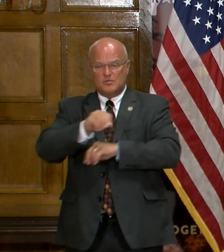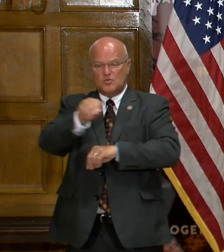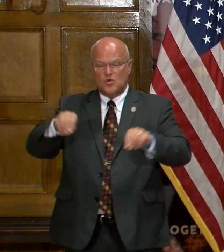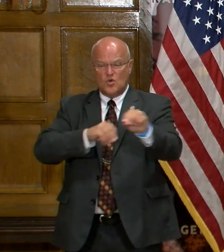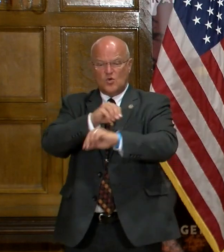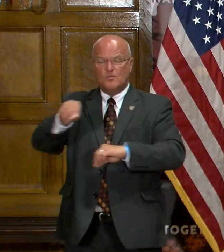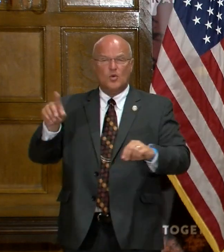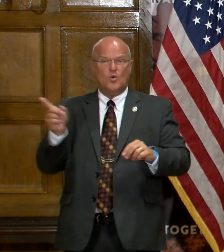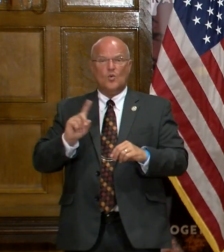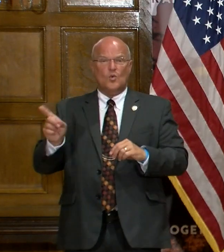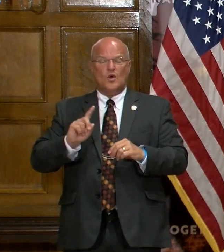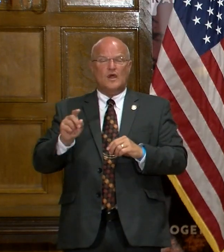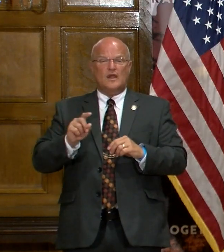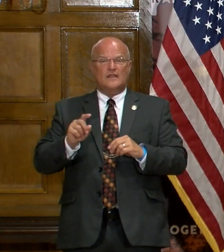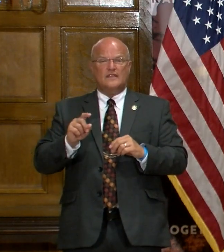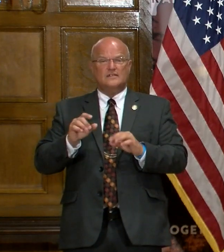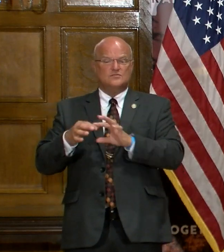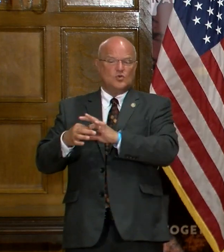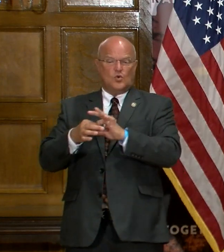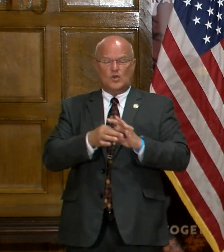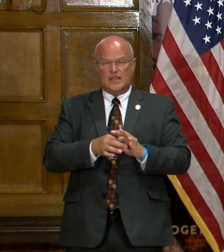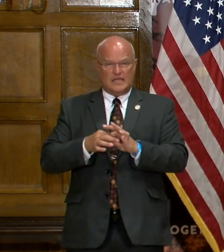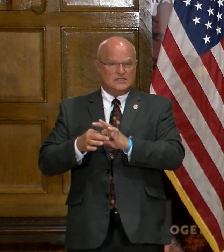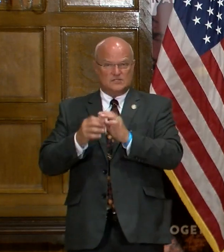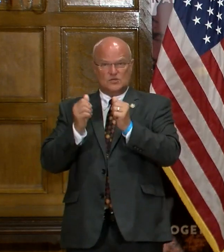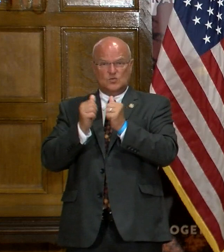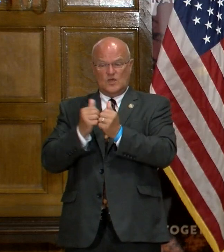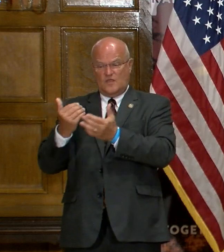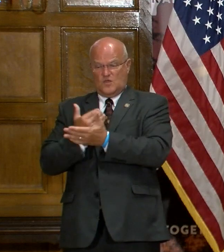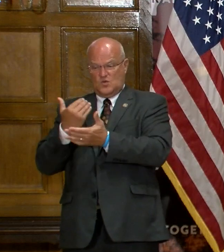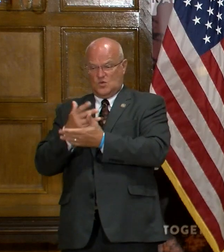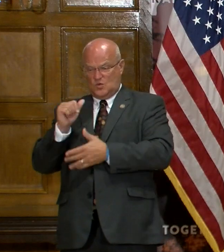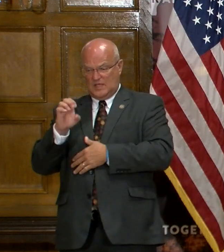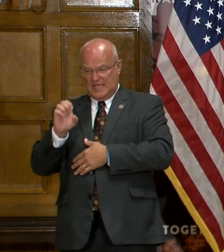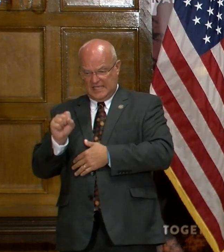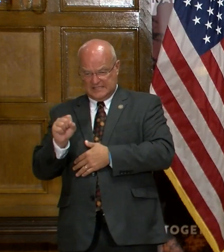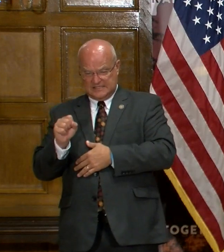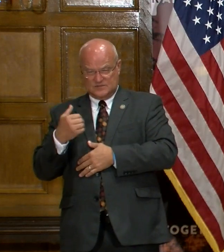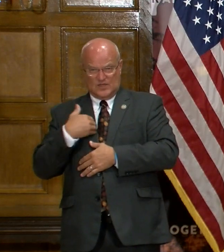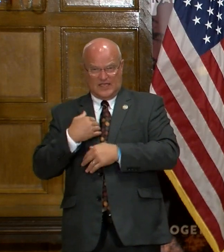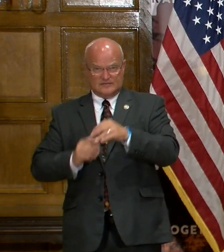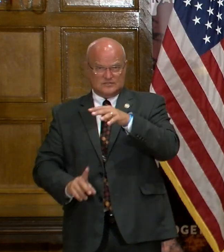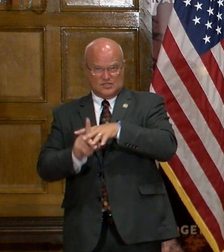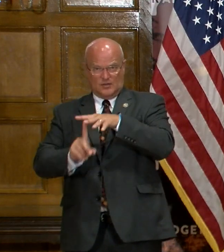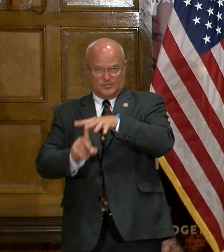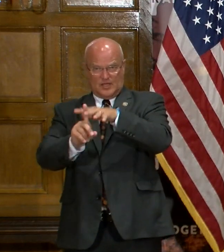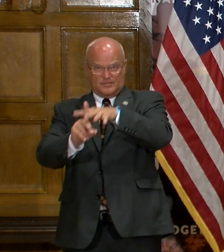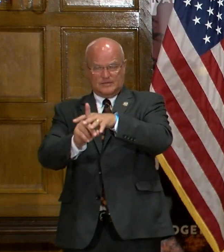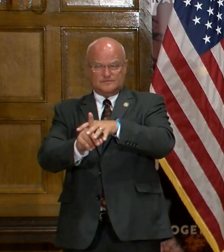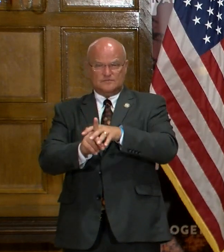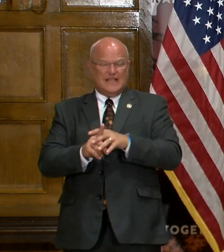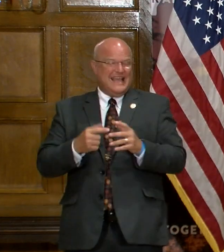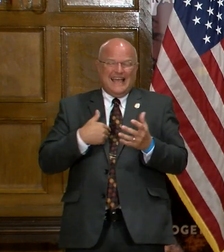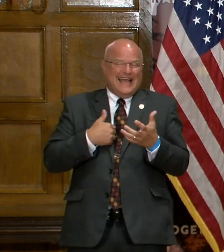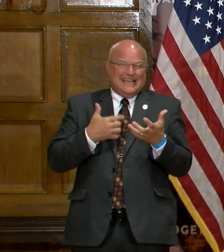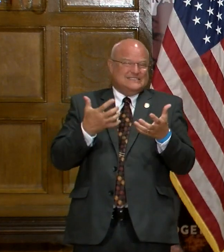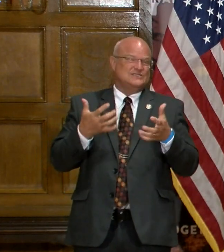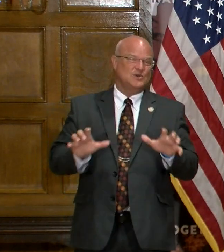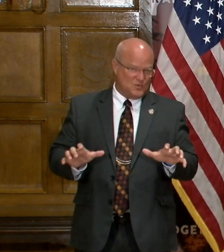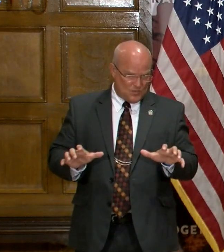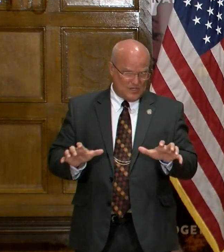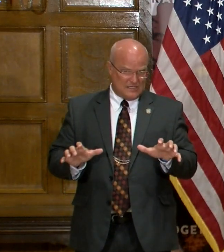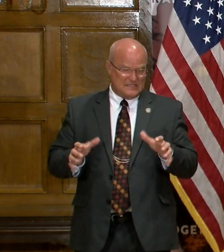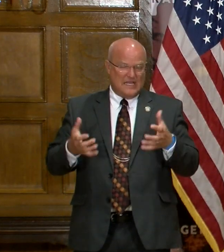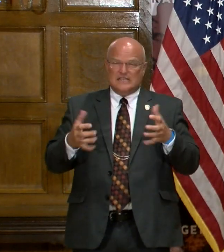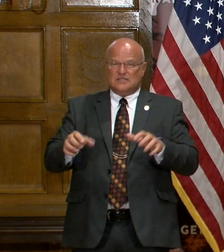they're not, where there's a correlation to the new cases that we have. And so we don't want to do that. We don't want to